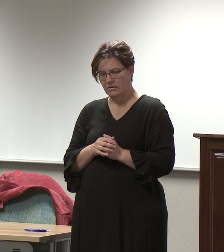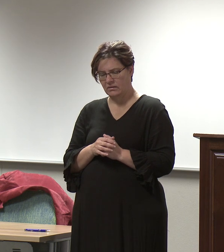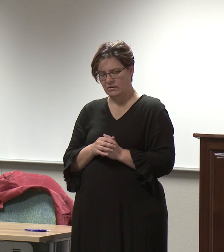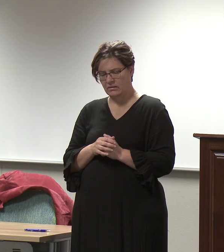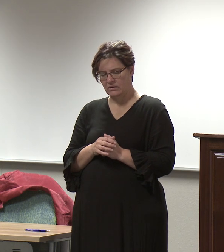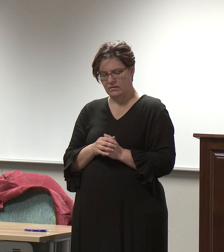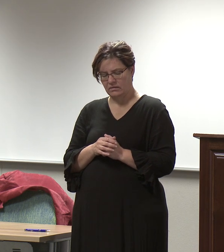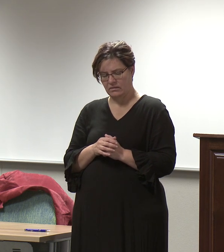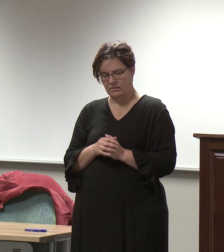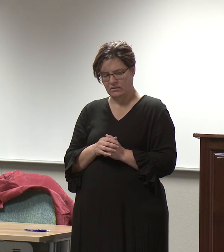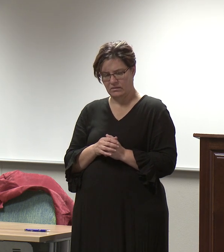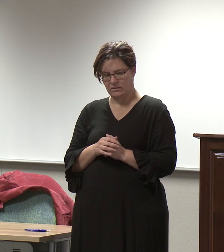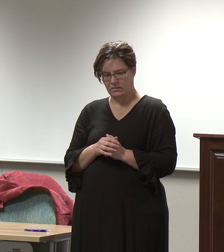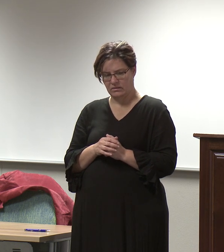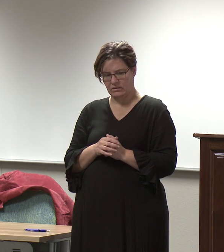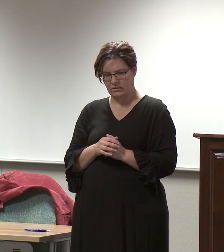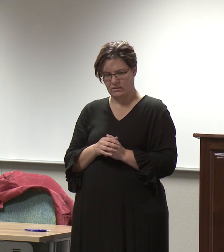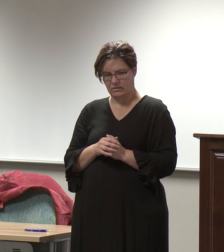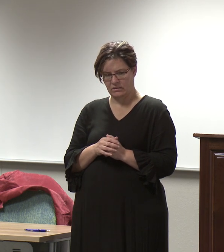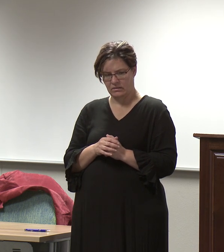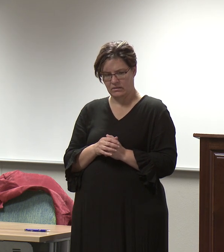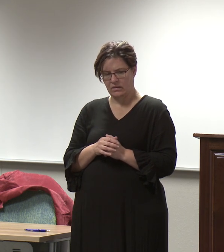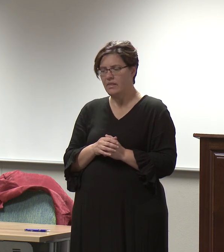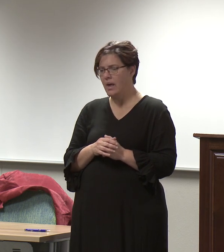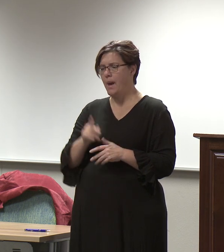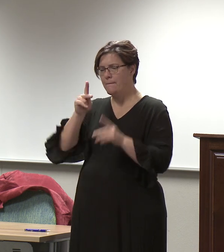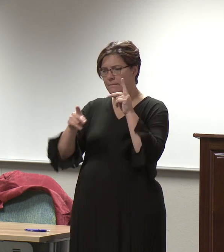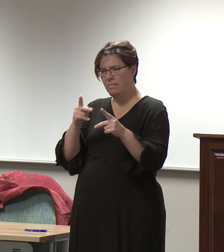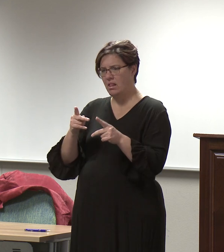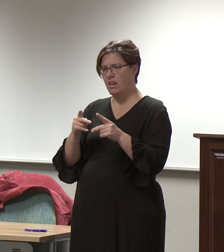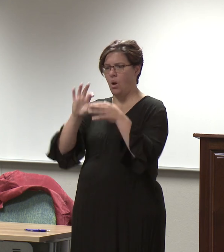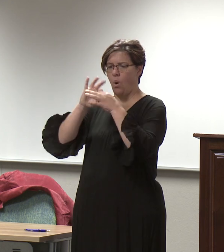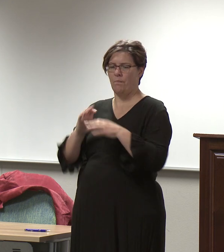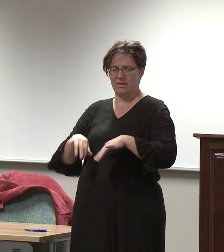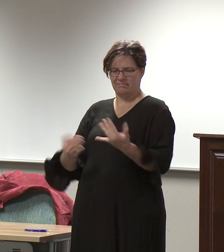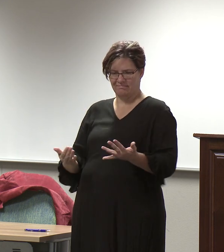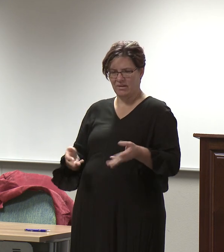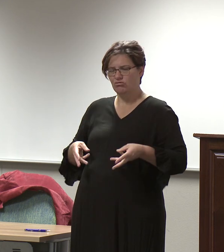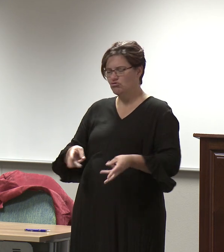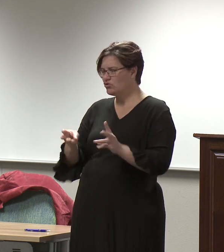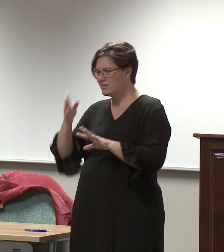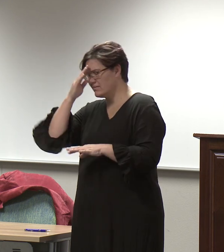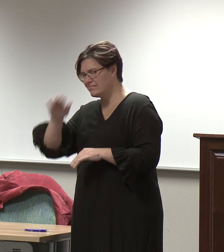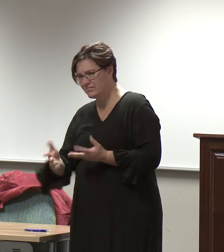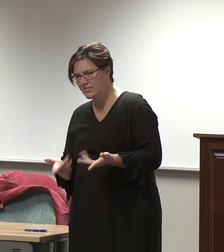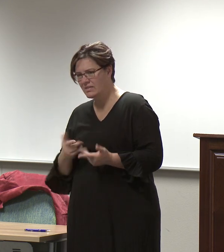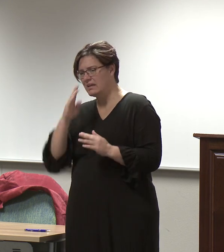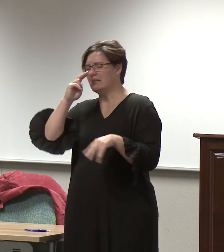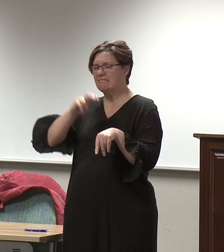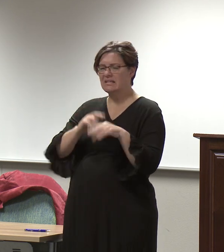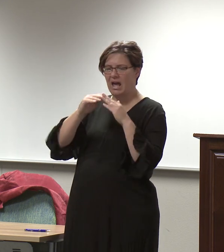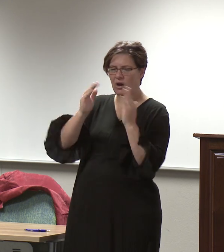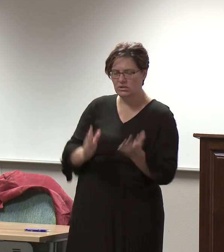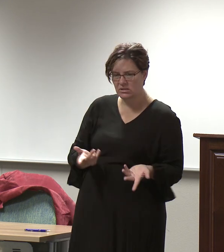the Sintetsu, I don't know how to say, well, the homeless people here in or the people that need a house and so